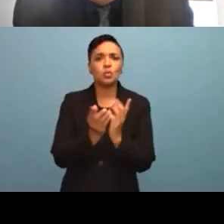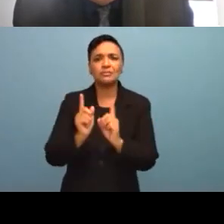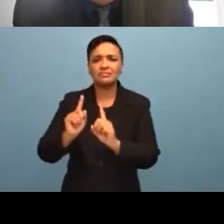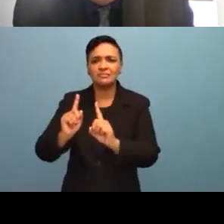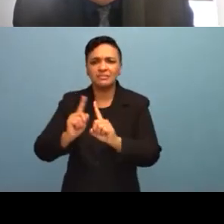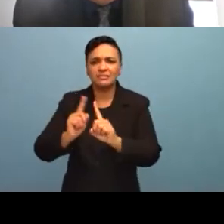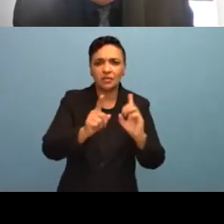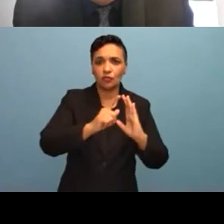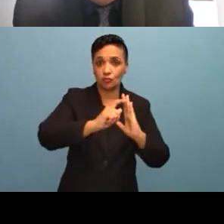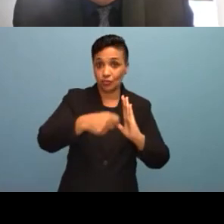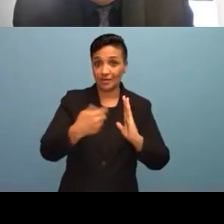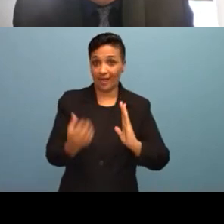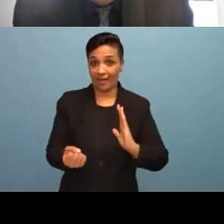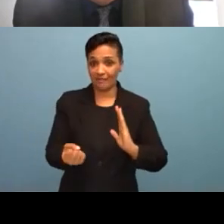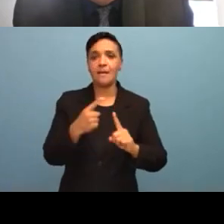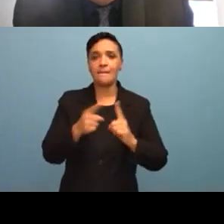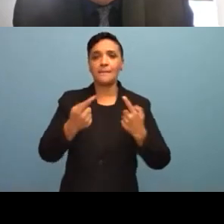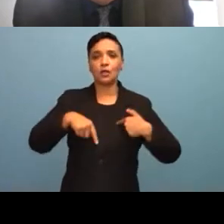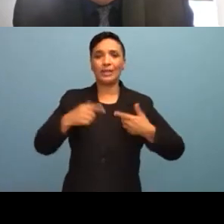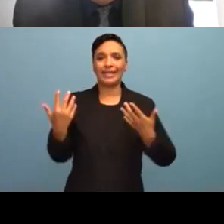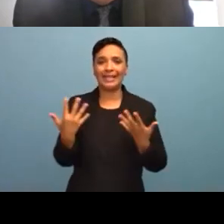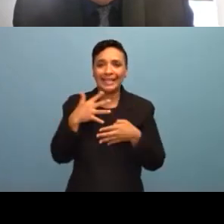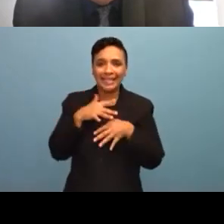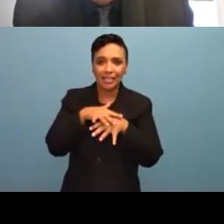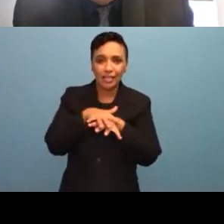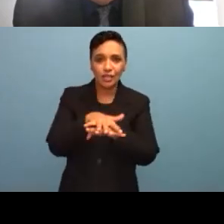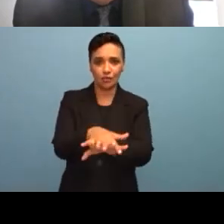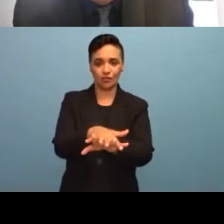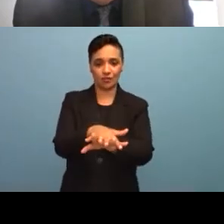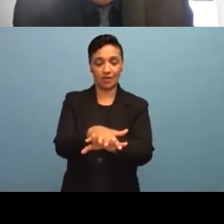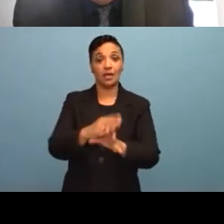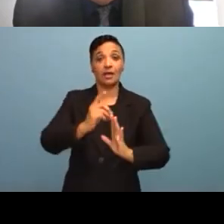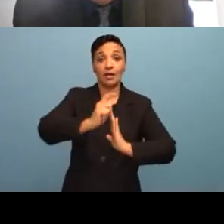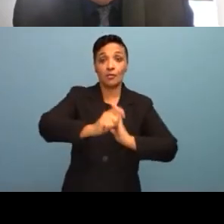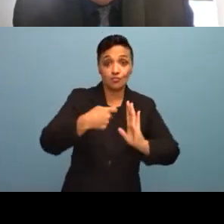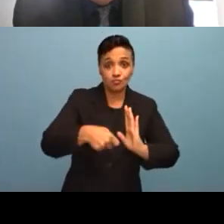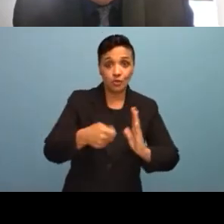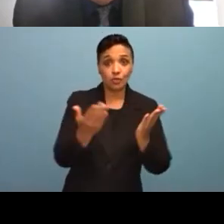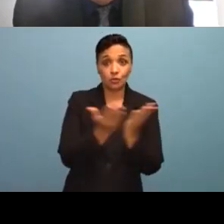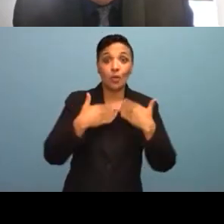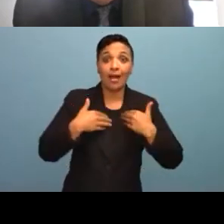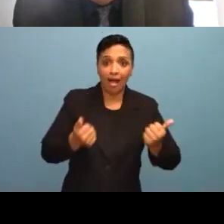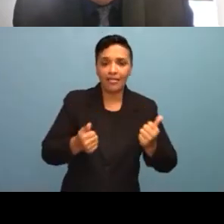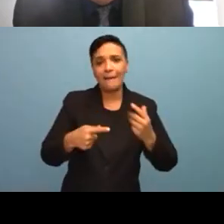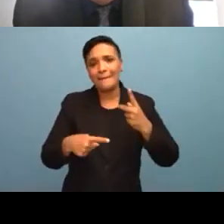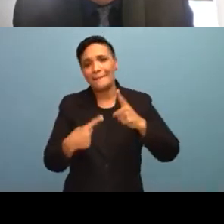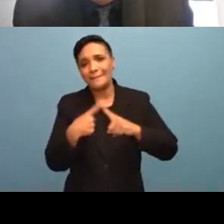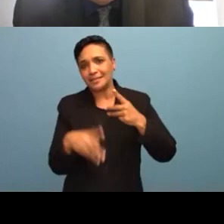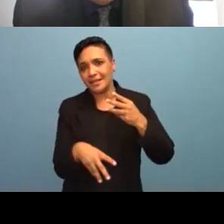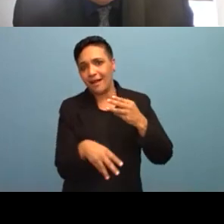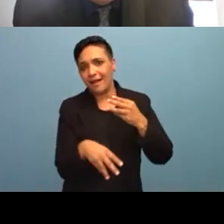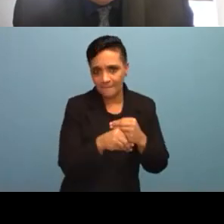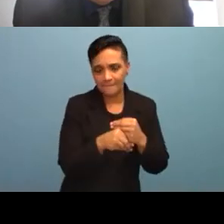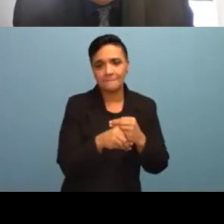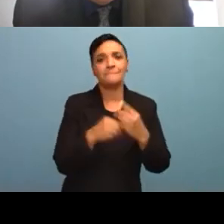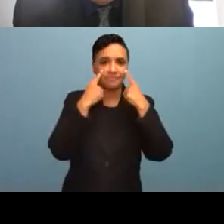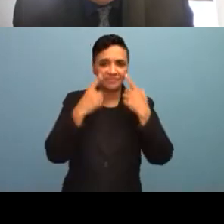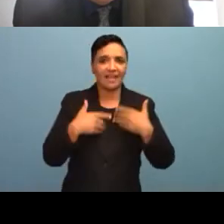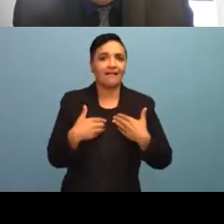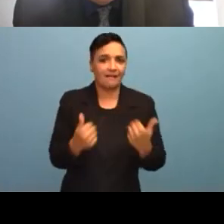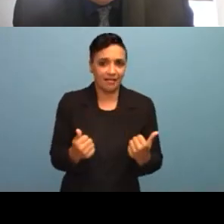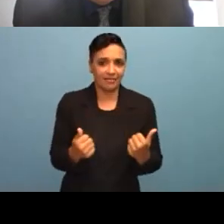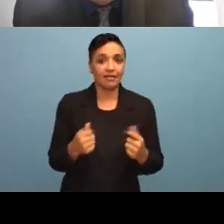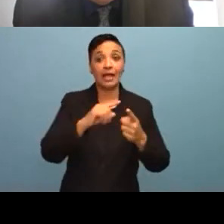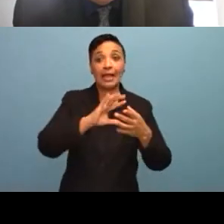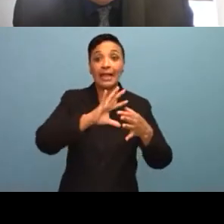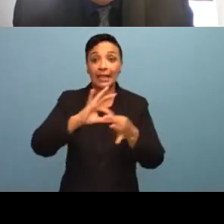what we're doing is we're integrating it into existing school health services within the community, linking it to health sector, to the health